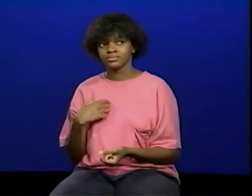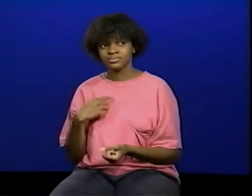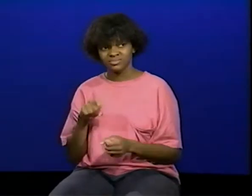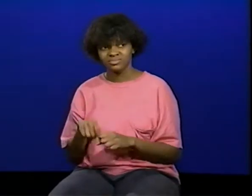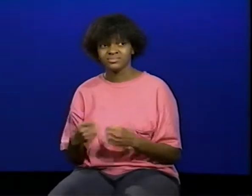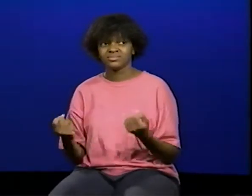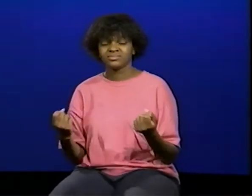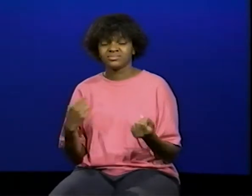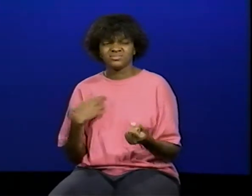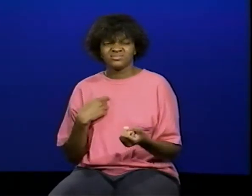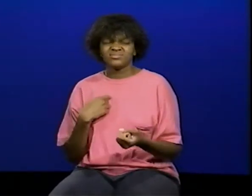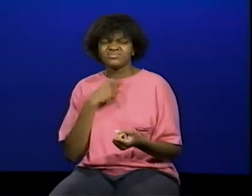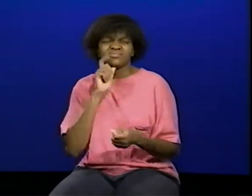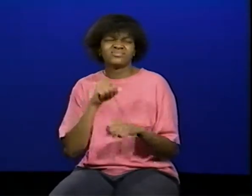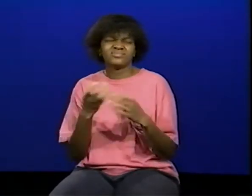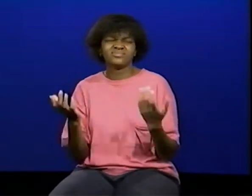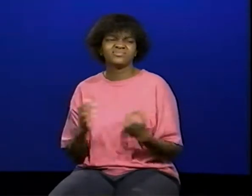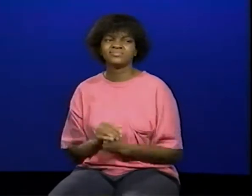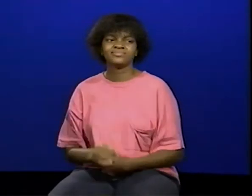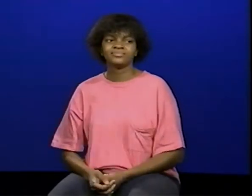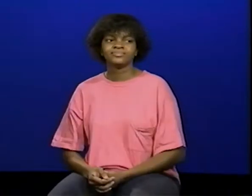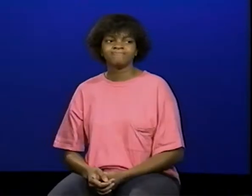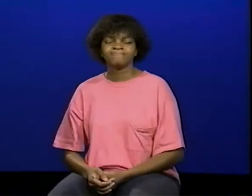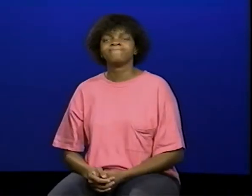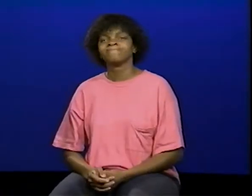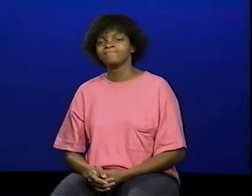take a break for a while? A break? I don't